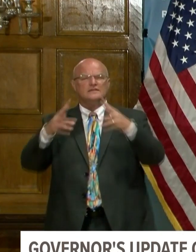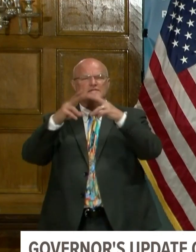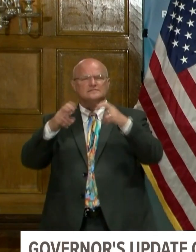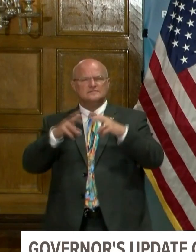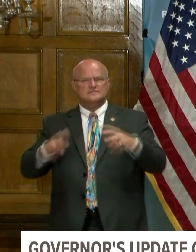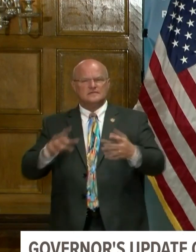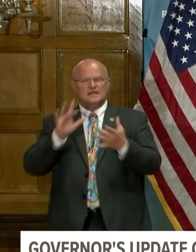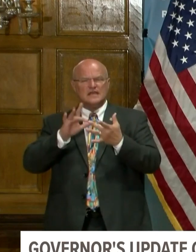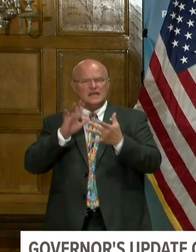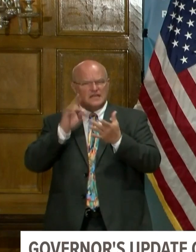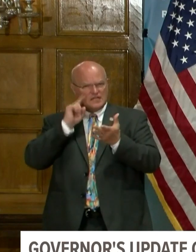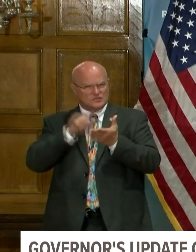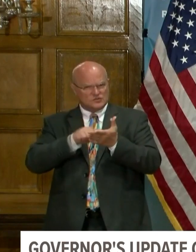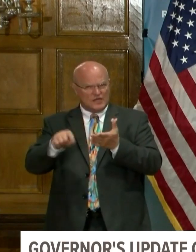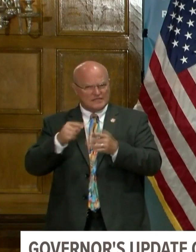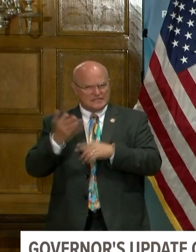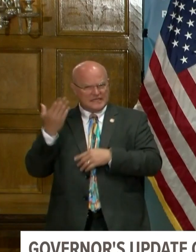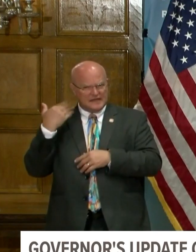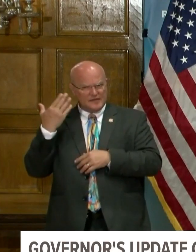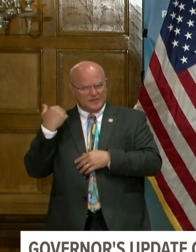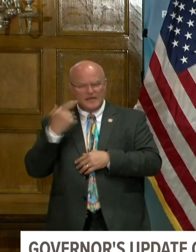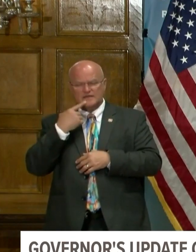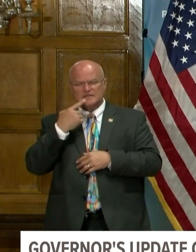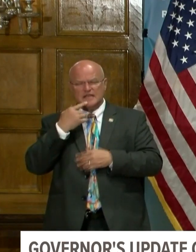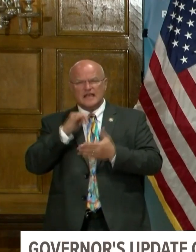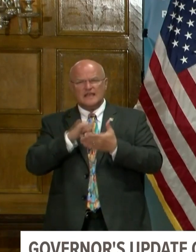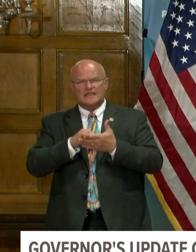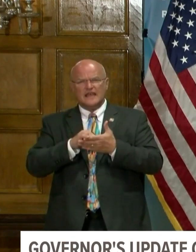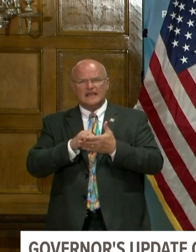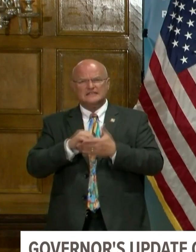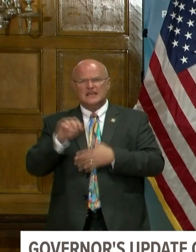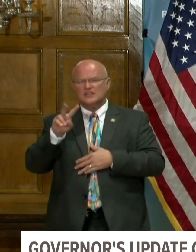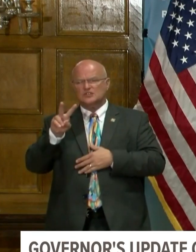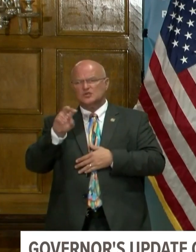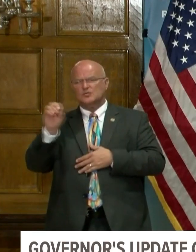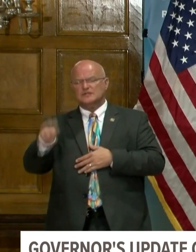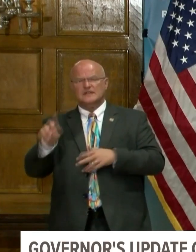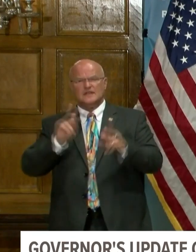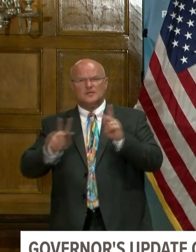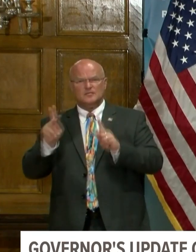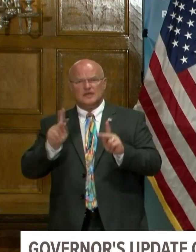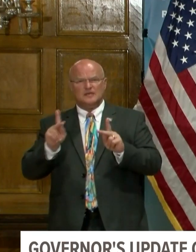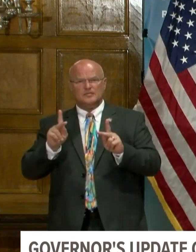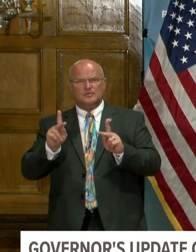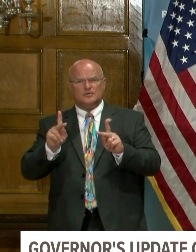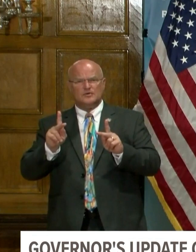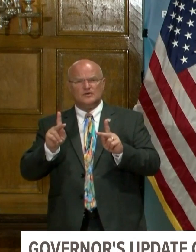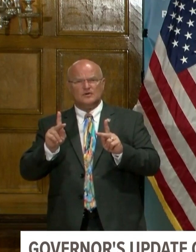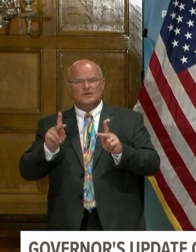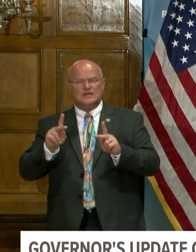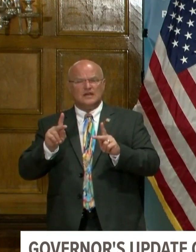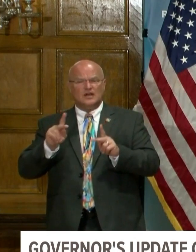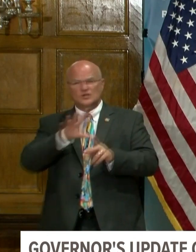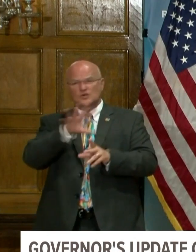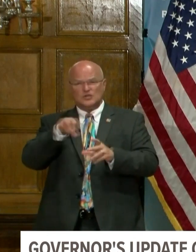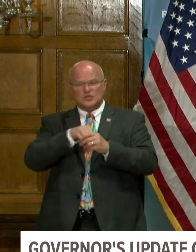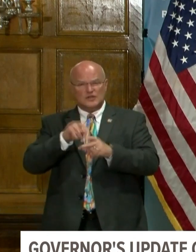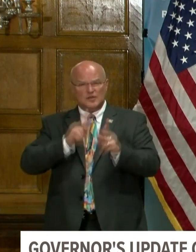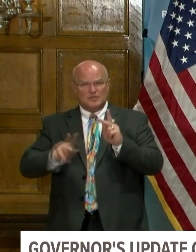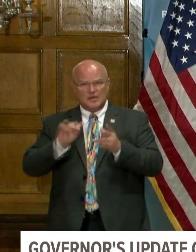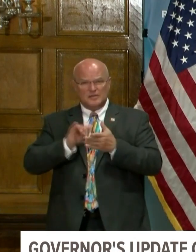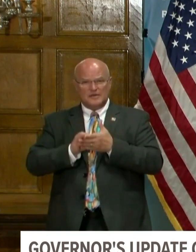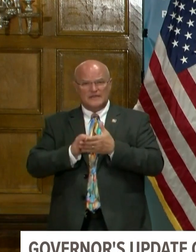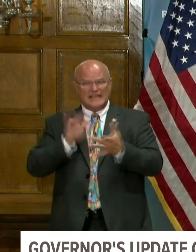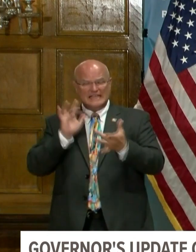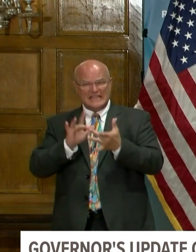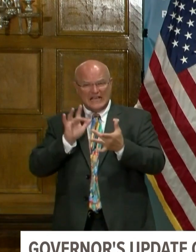of contact tracing, in the past you said, say, 2% of the people have went to bars. Are you including all of the people that have come